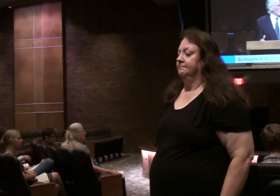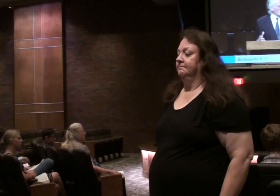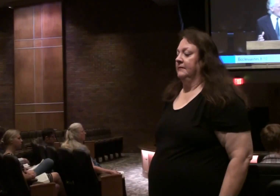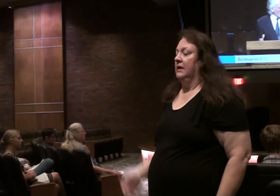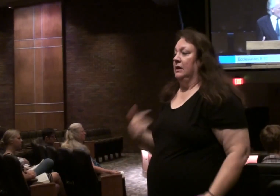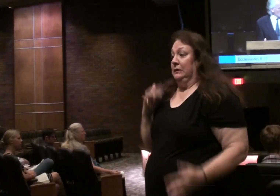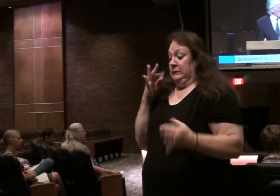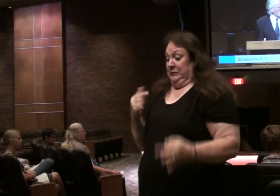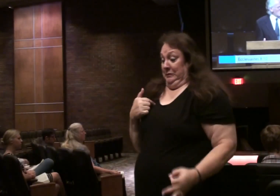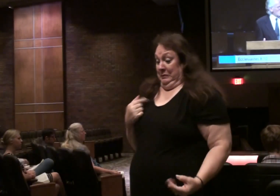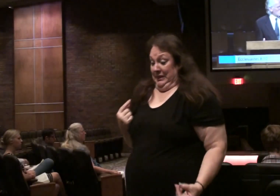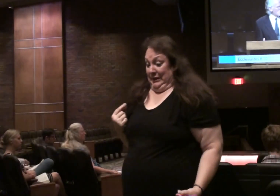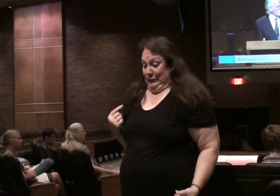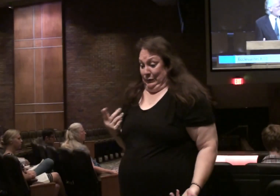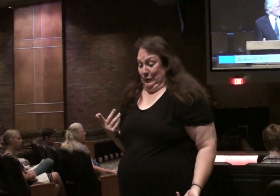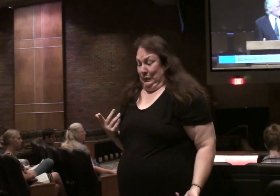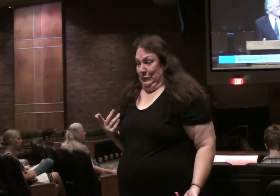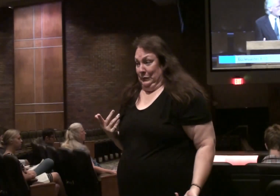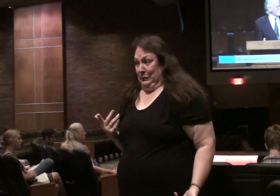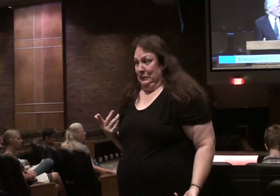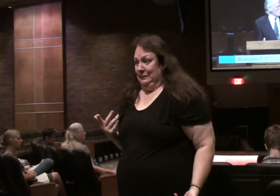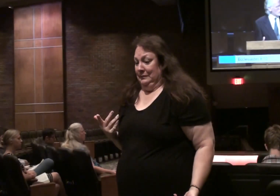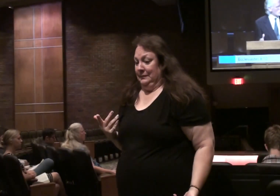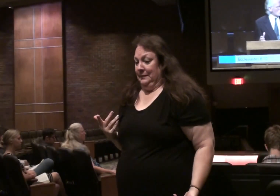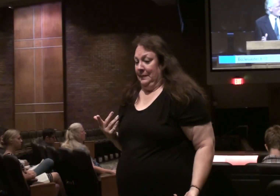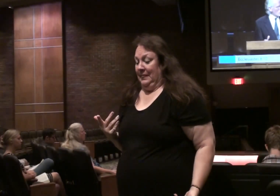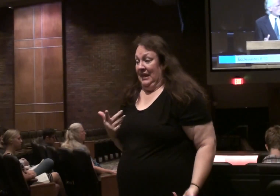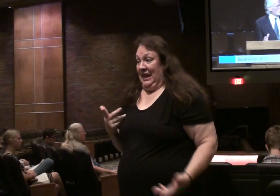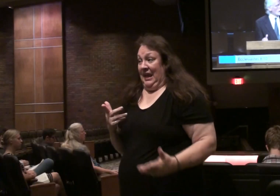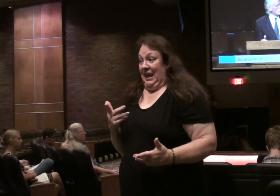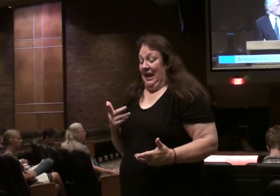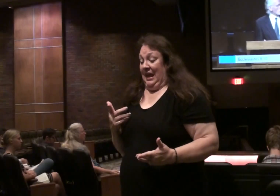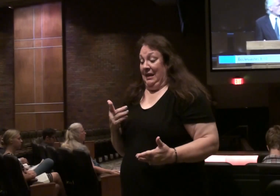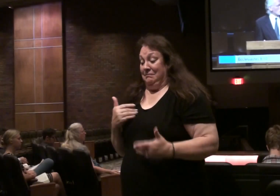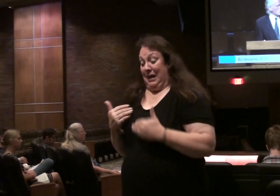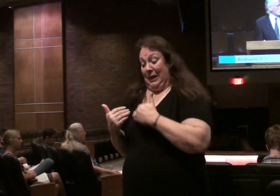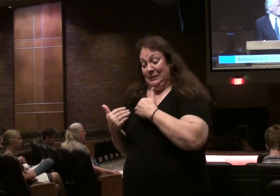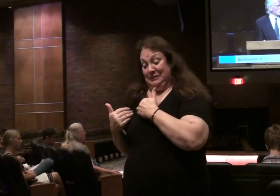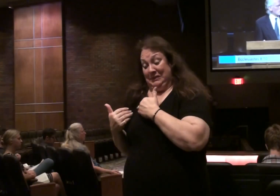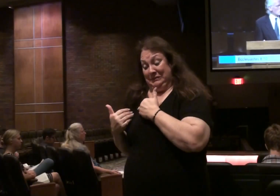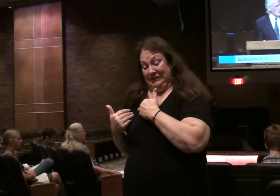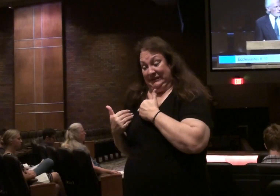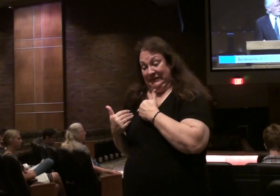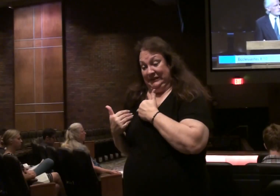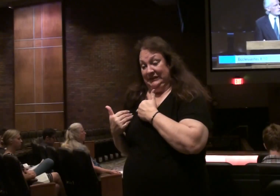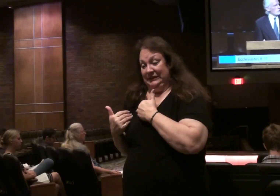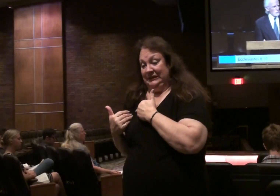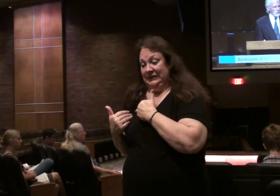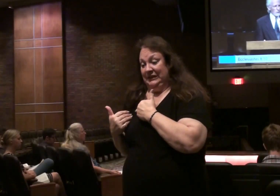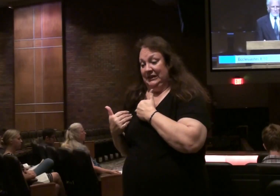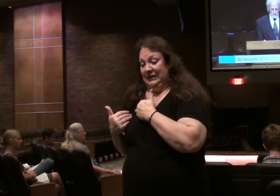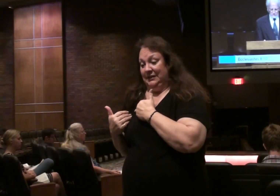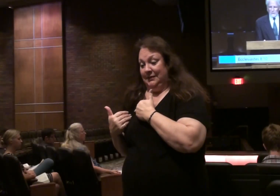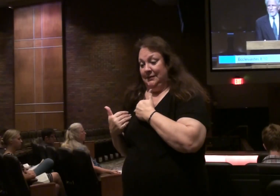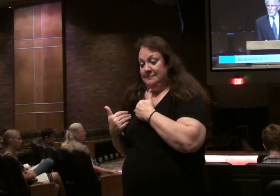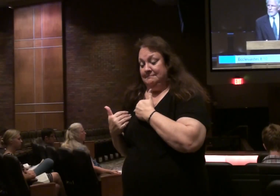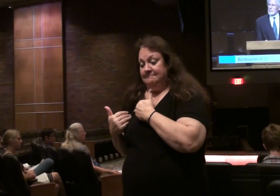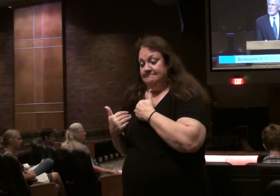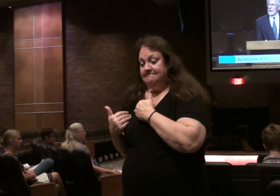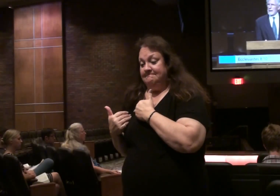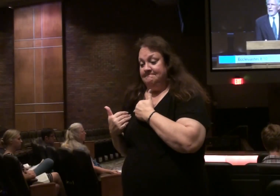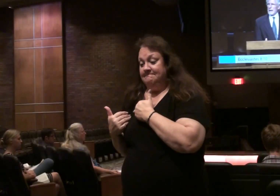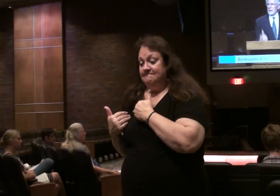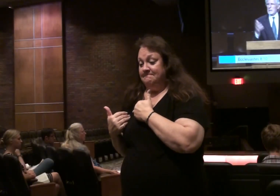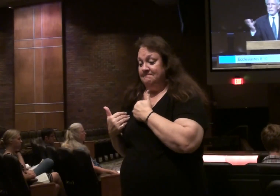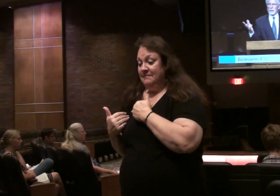had to decide what I would do and function within what my responsibility was. He just had somebody else